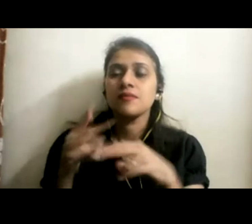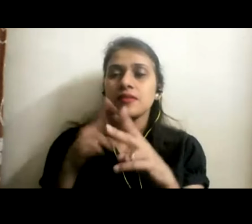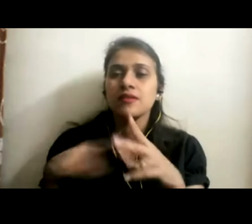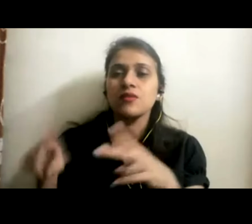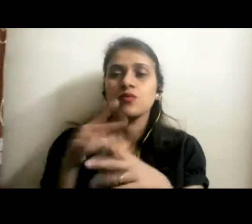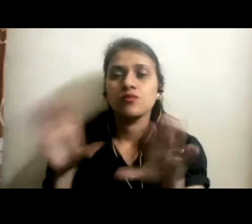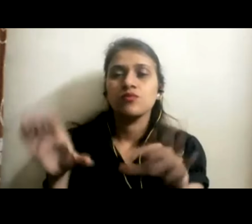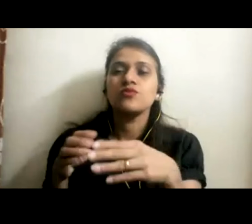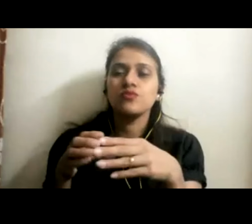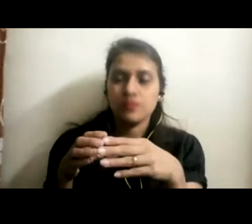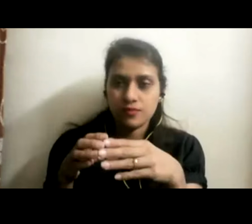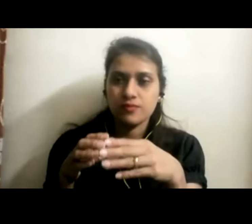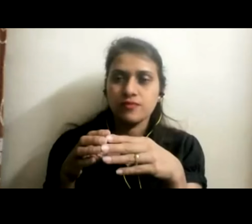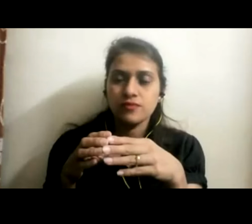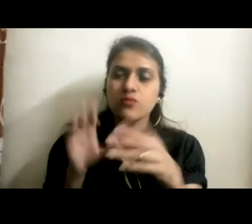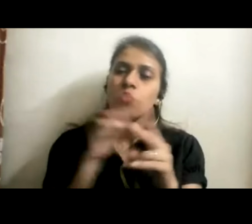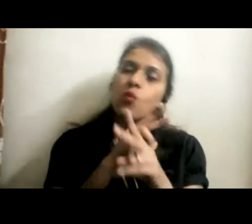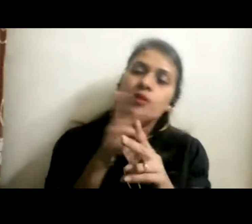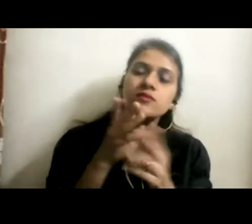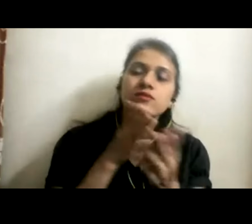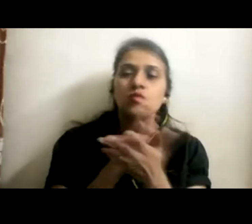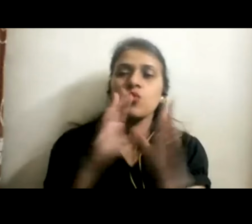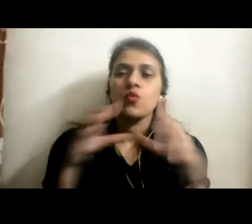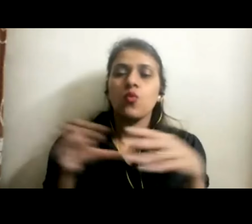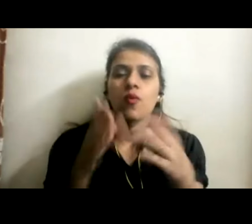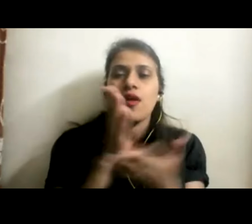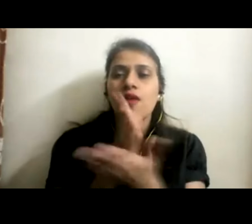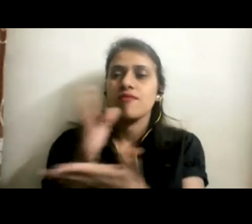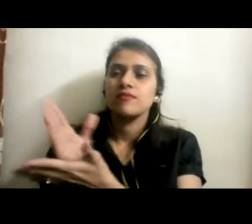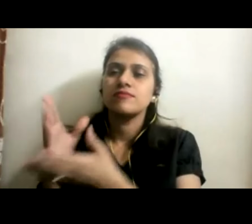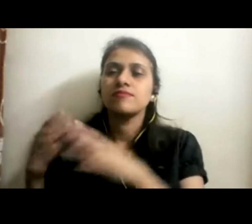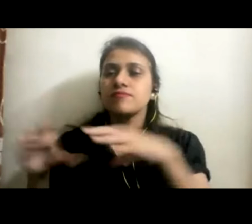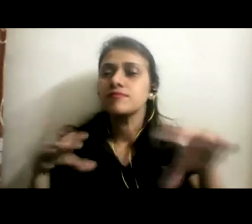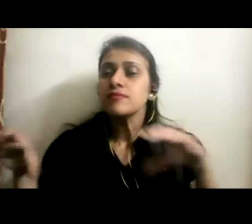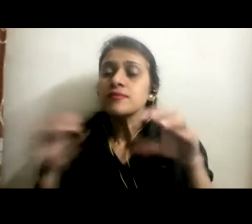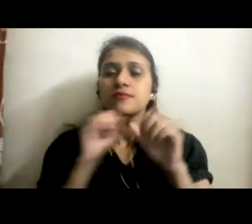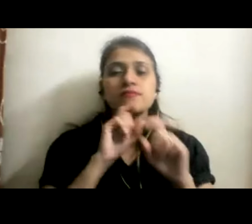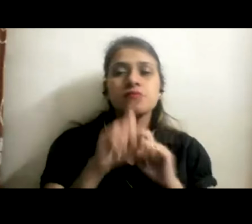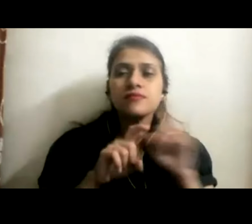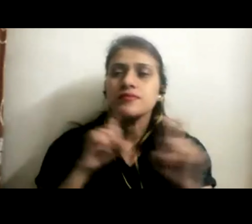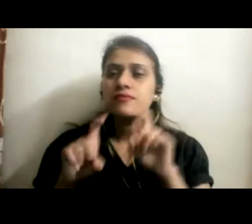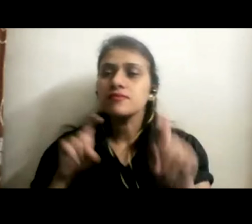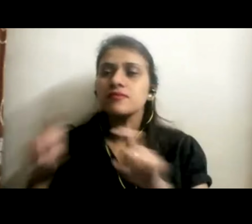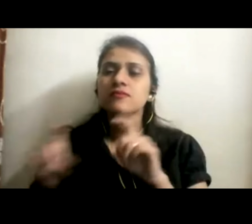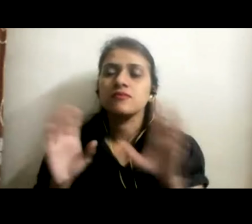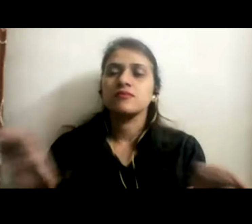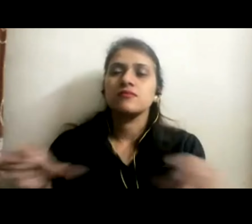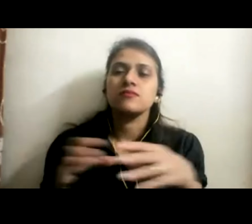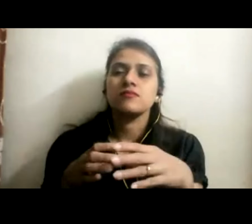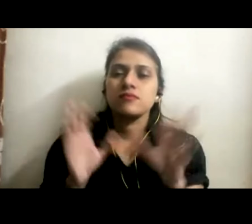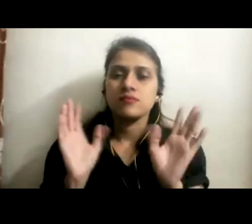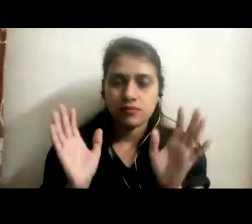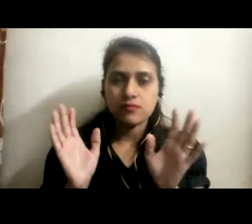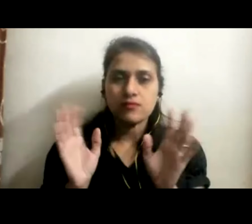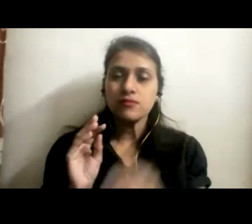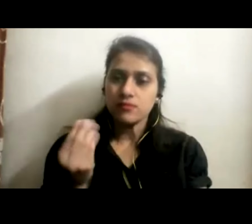disability, whatever the way you want to divide your groups, depend again on your questions and design. And then I basically maybe